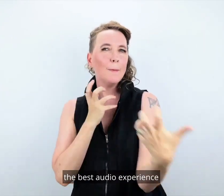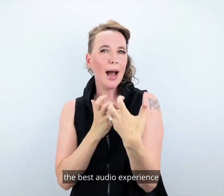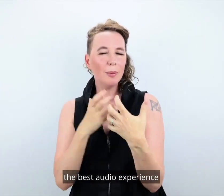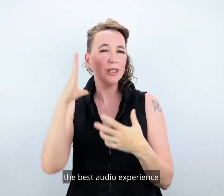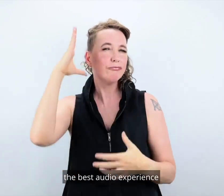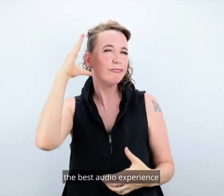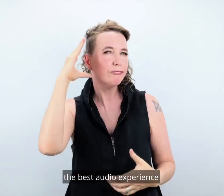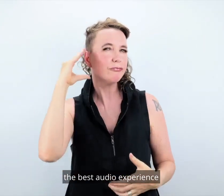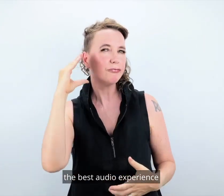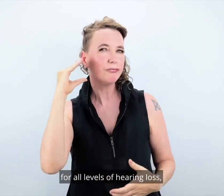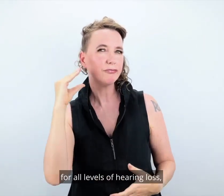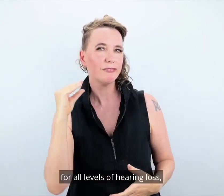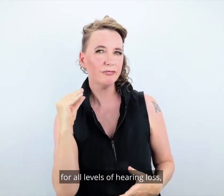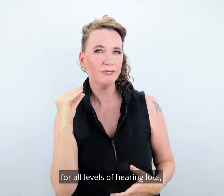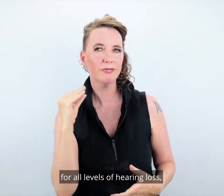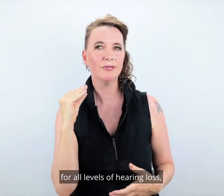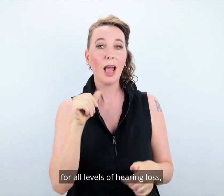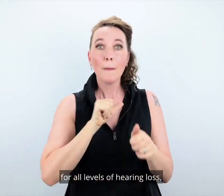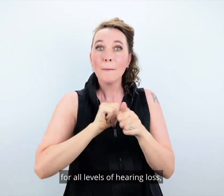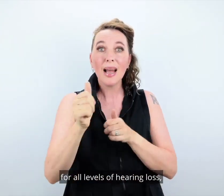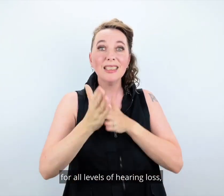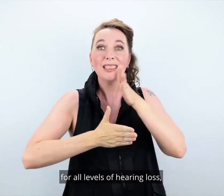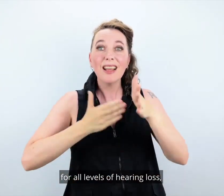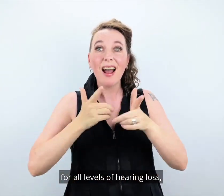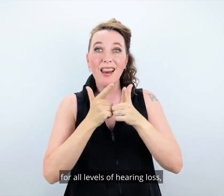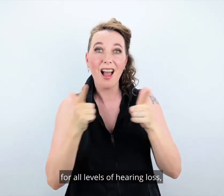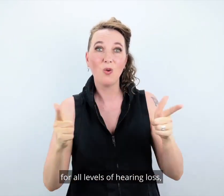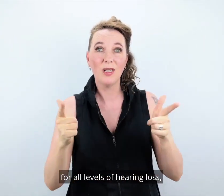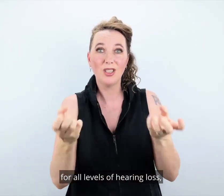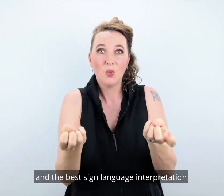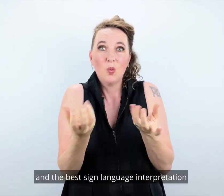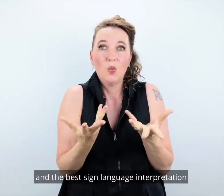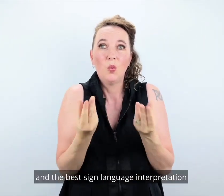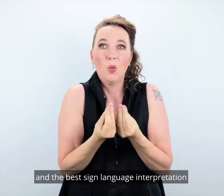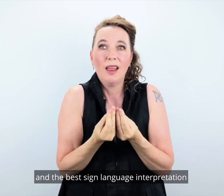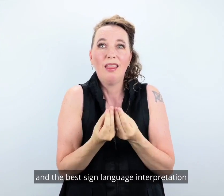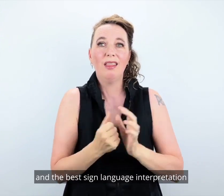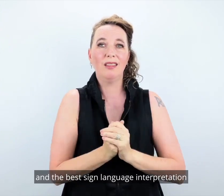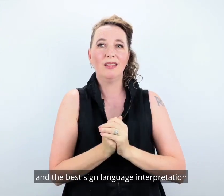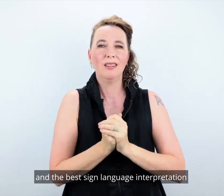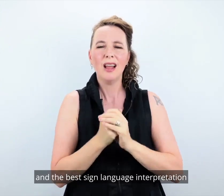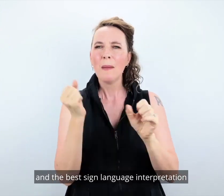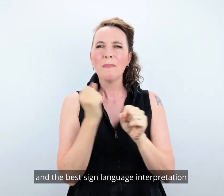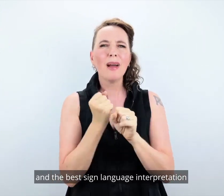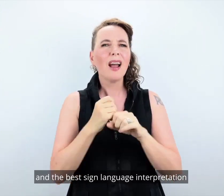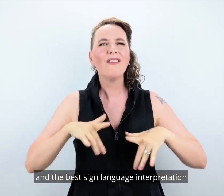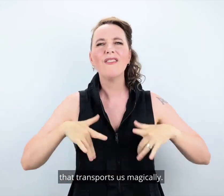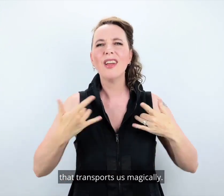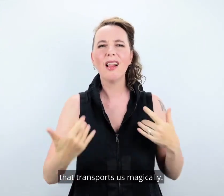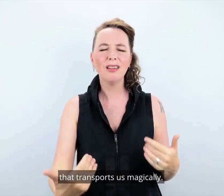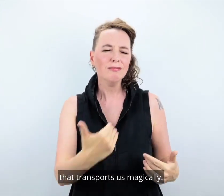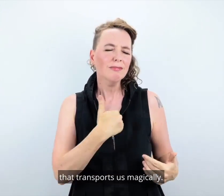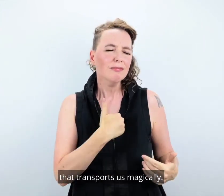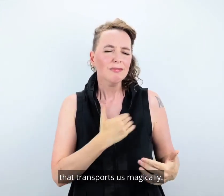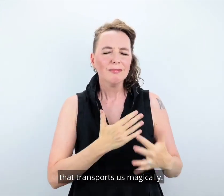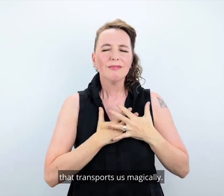audio experience for all levels of hearing loss the best sign language interpretation that transports us